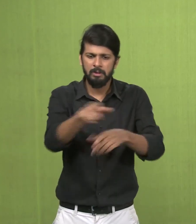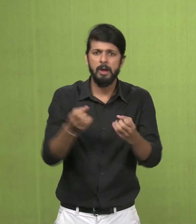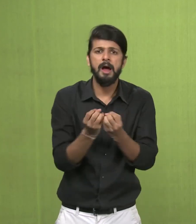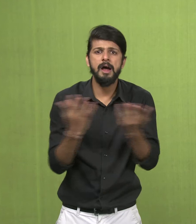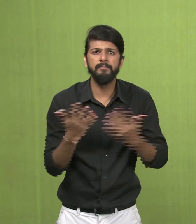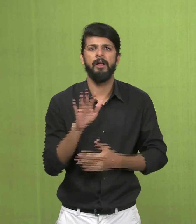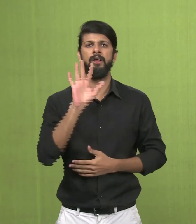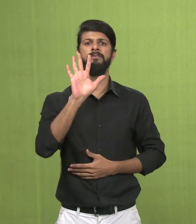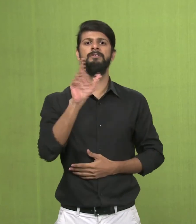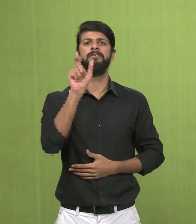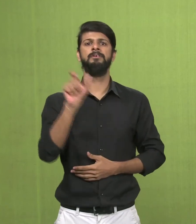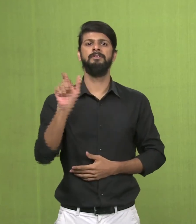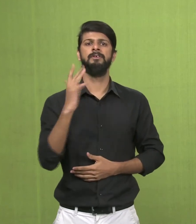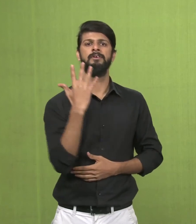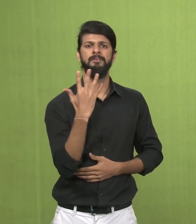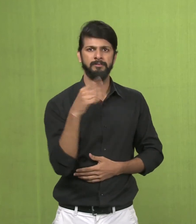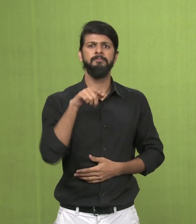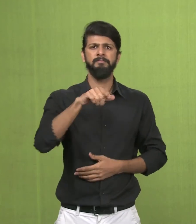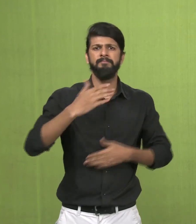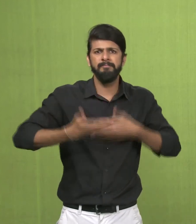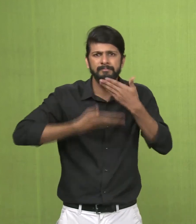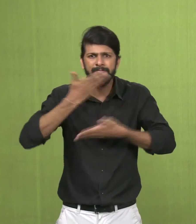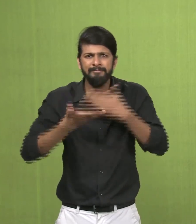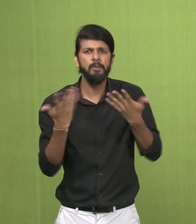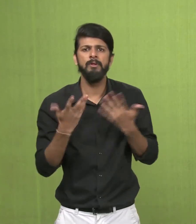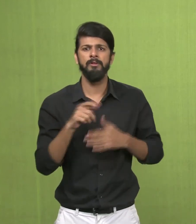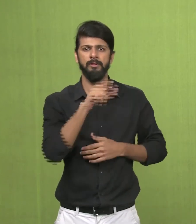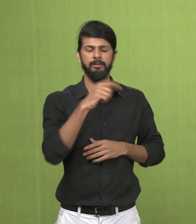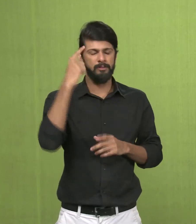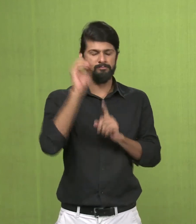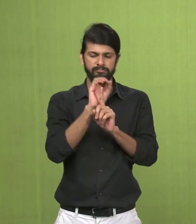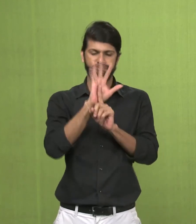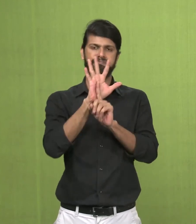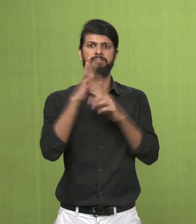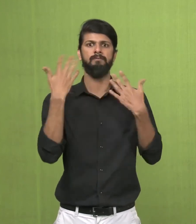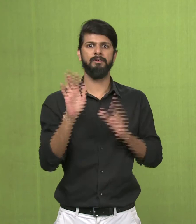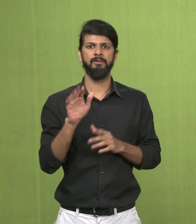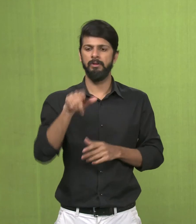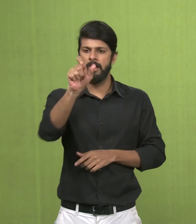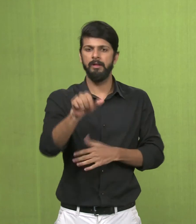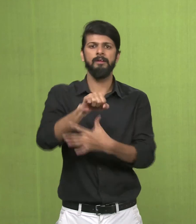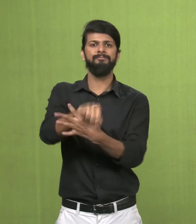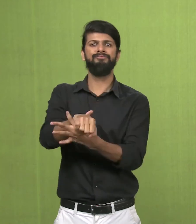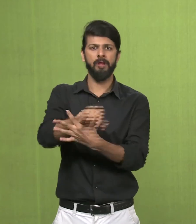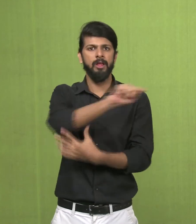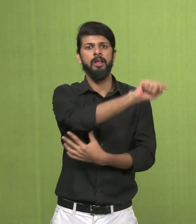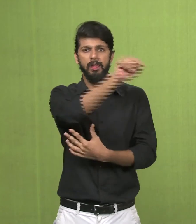Buddha's first 5 disciples are represented in this sculpture. Buddha preaching his first sermon. So,